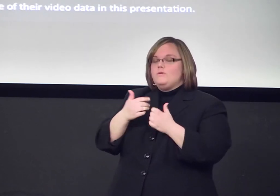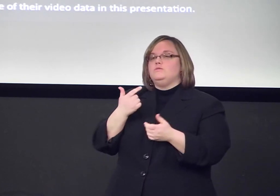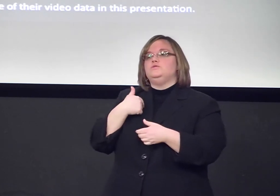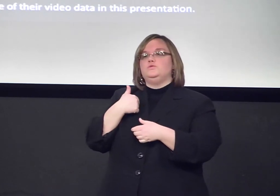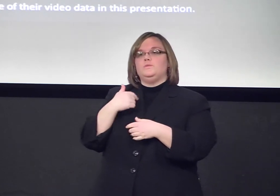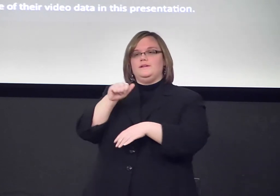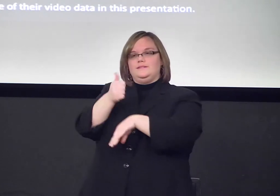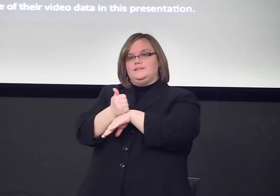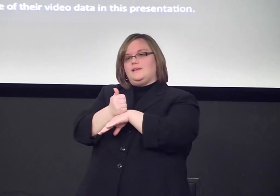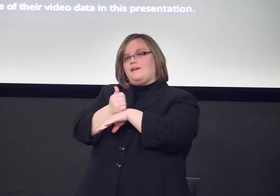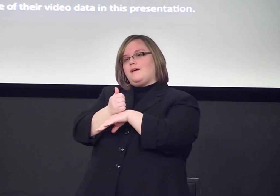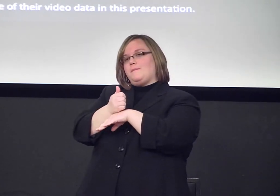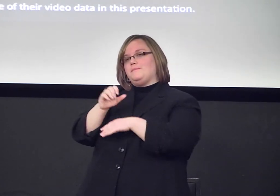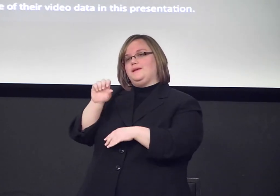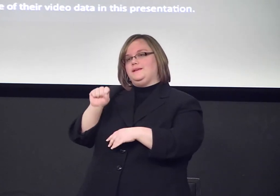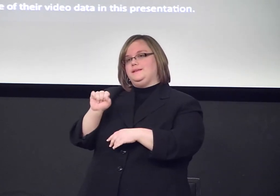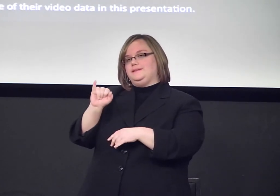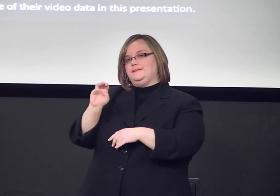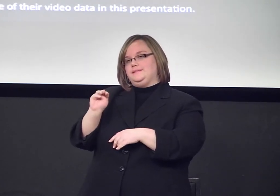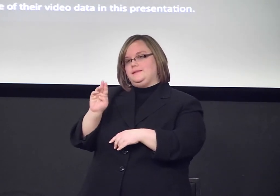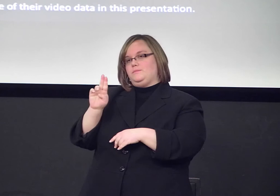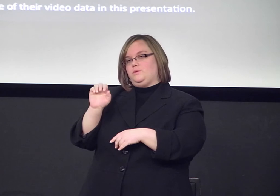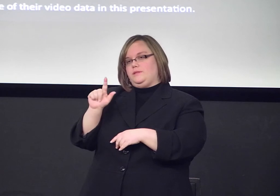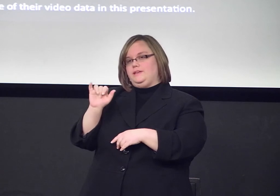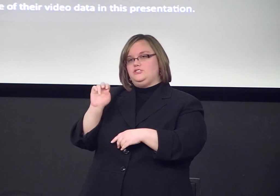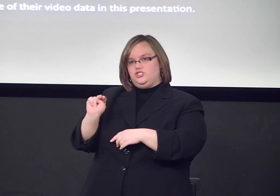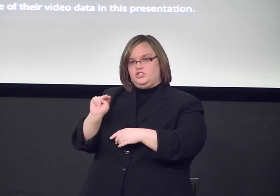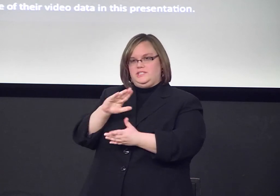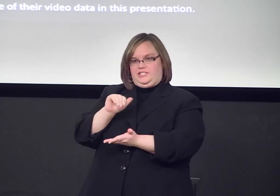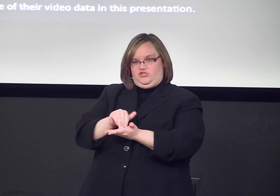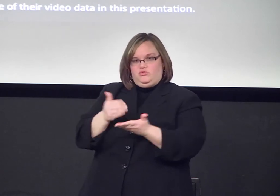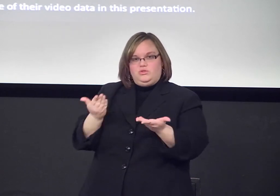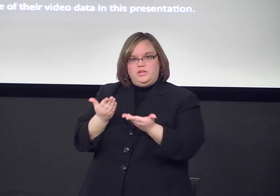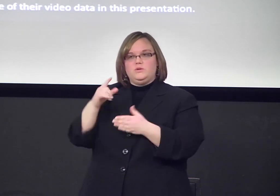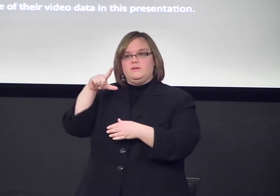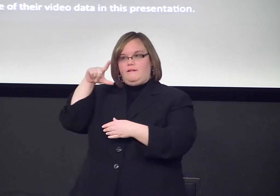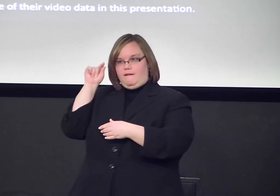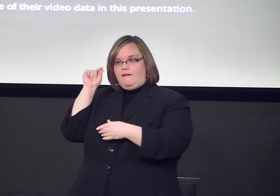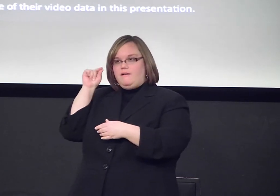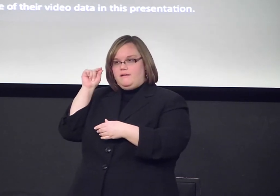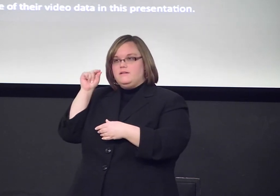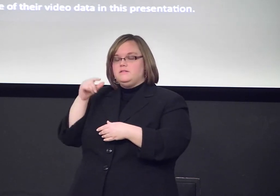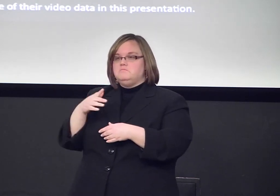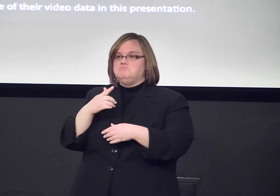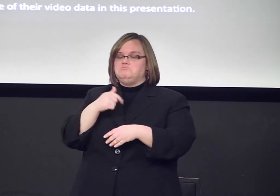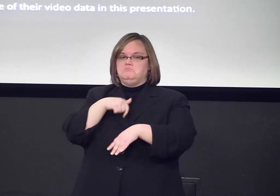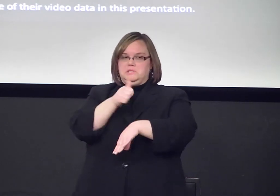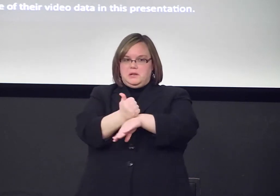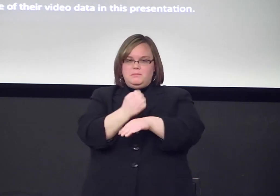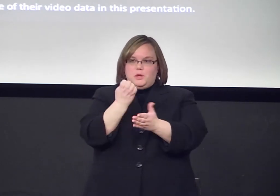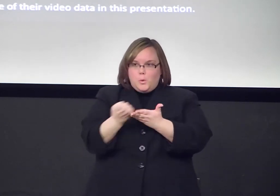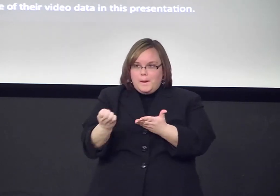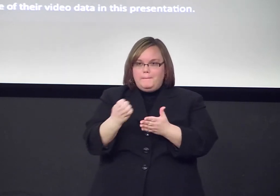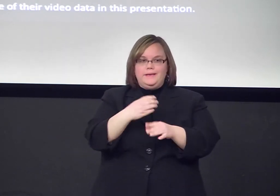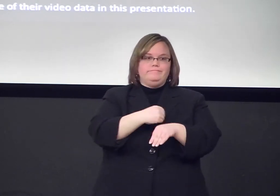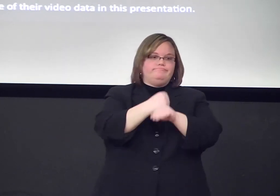live video relay calls, and so I actually created simulated VRS calls. I set